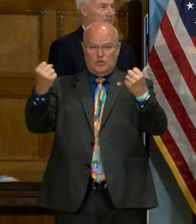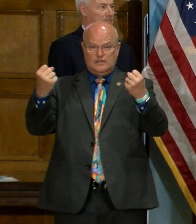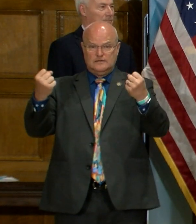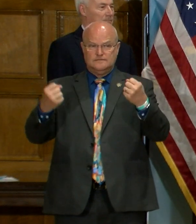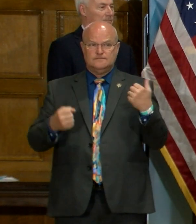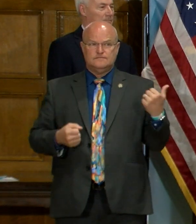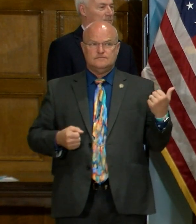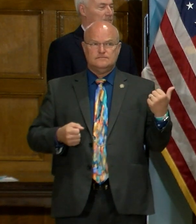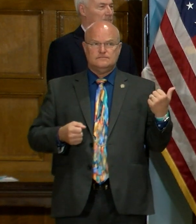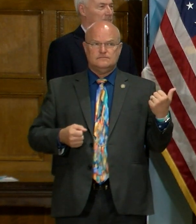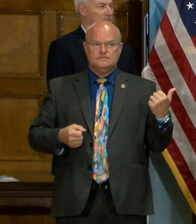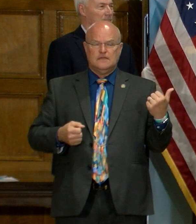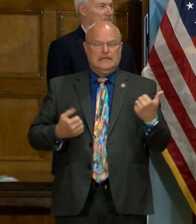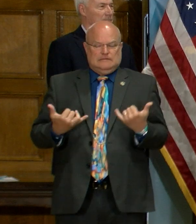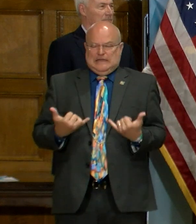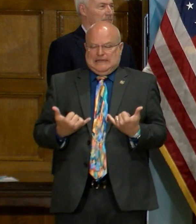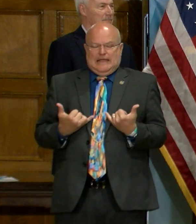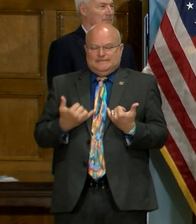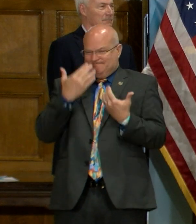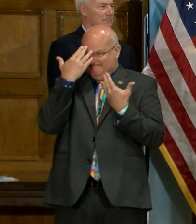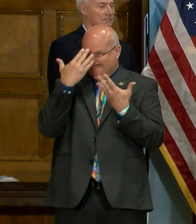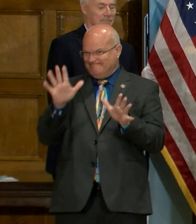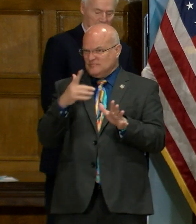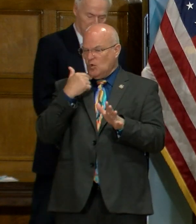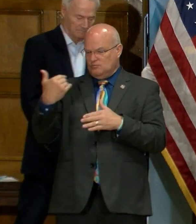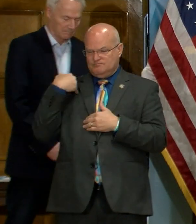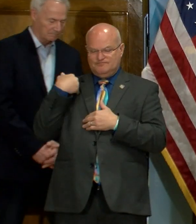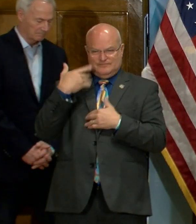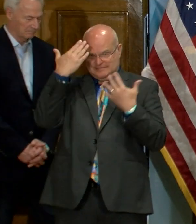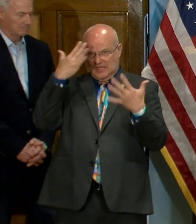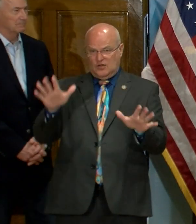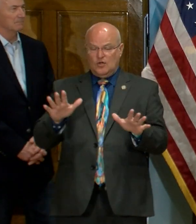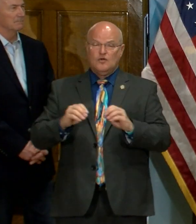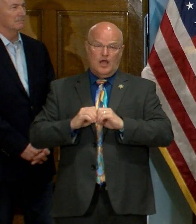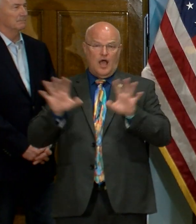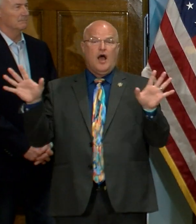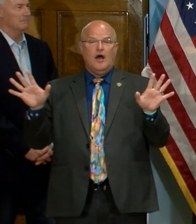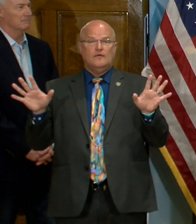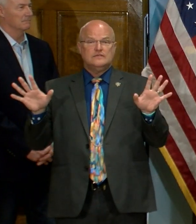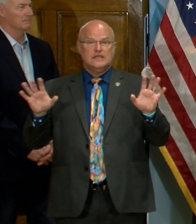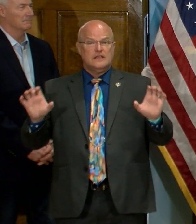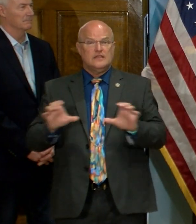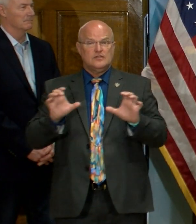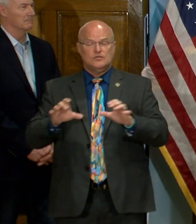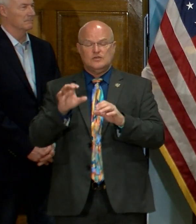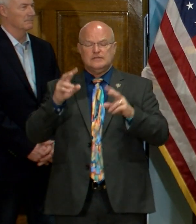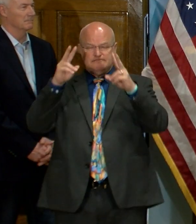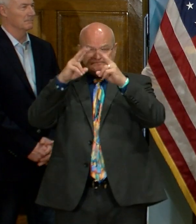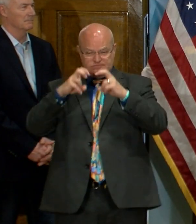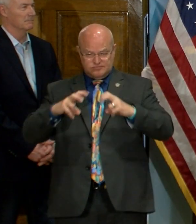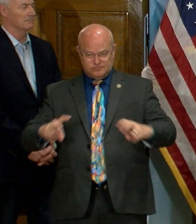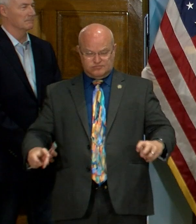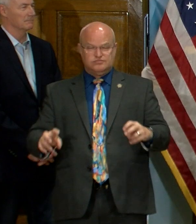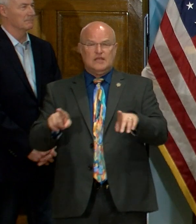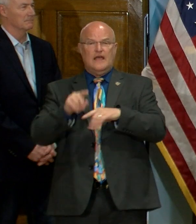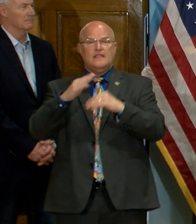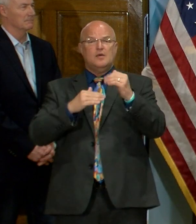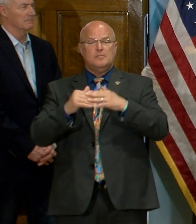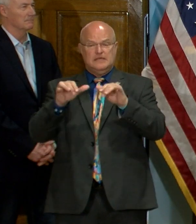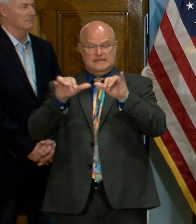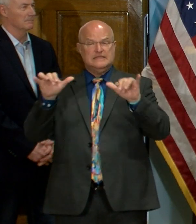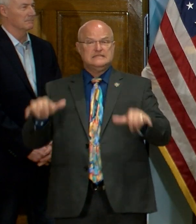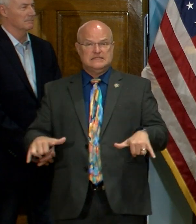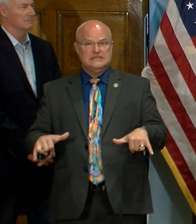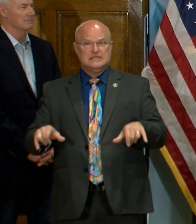exists? You know, it's too early to say whose fault it was. Obviously, they are doing the forensics on it, and as they are building the